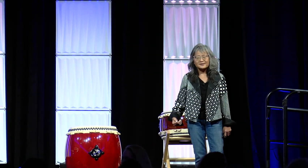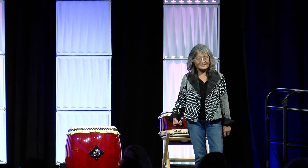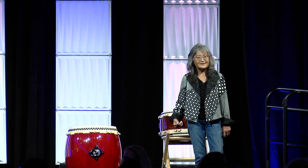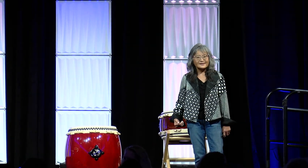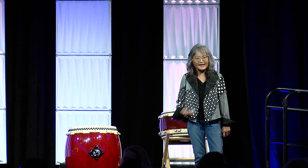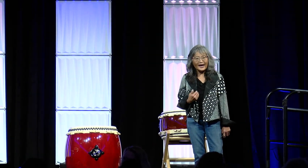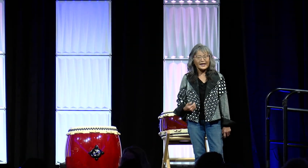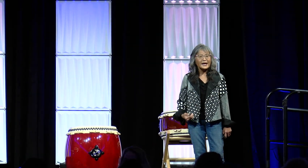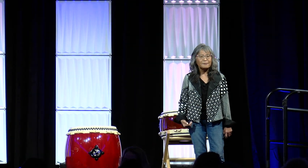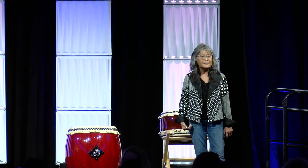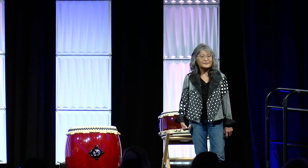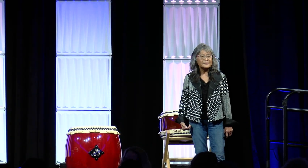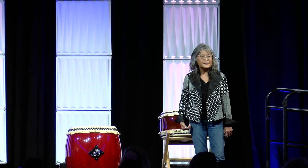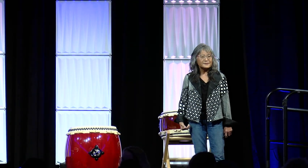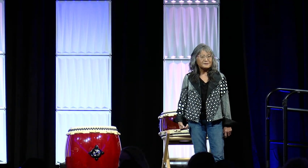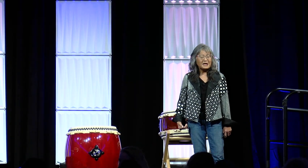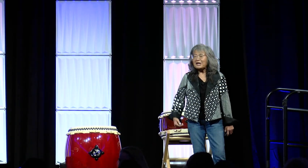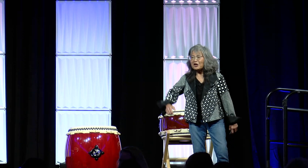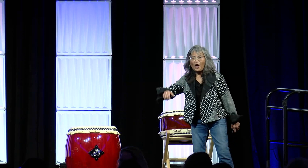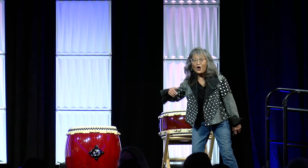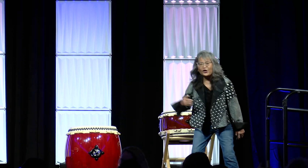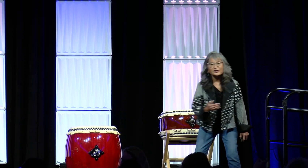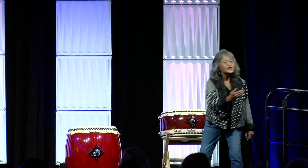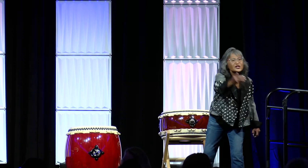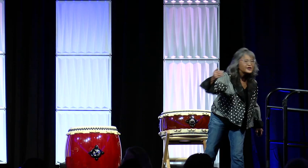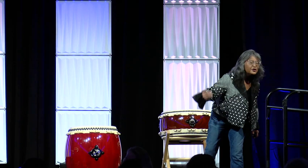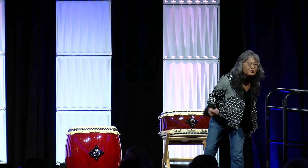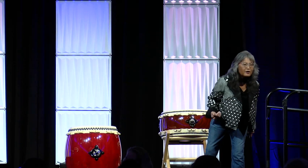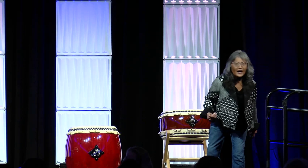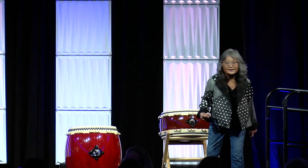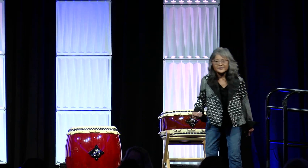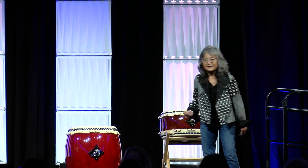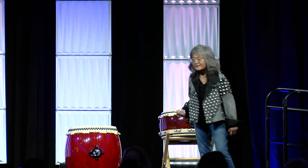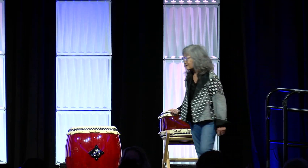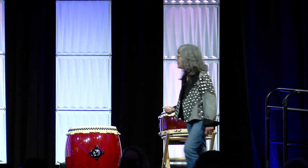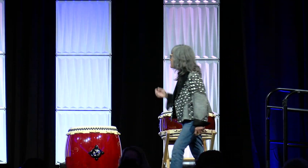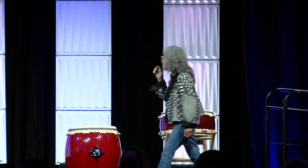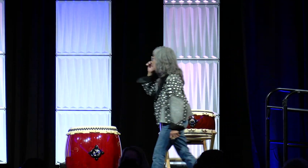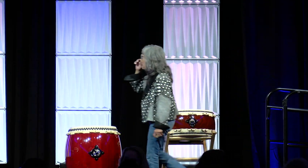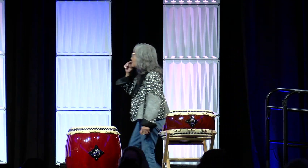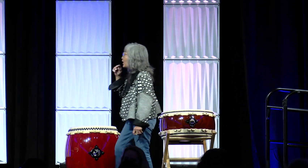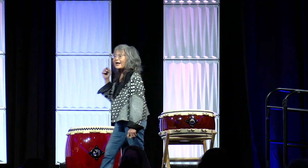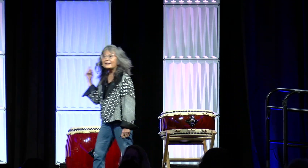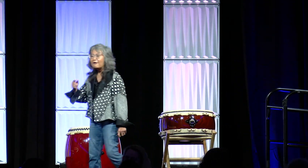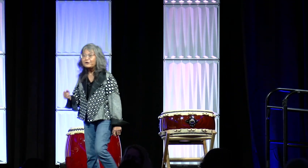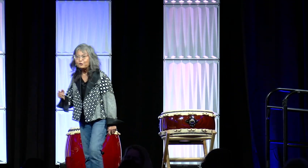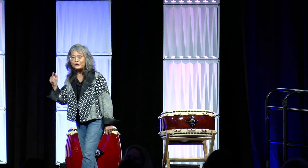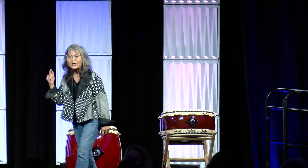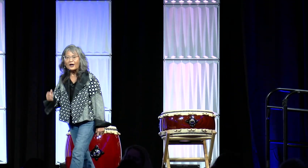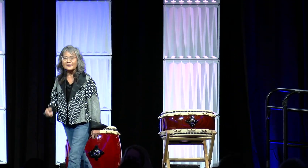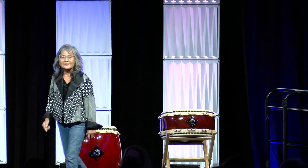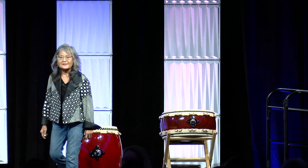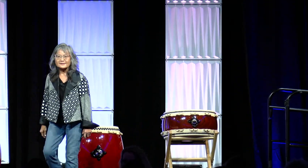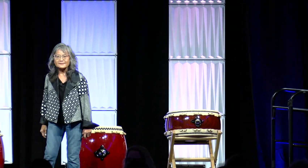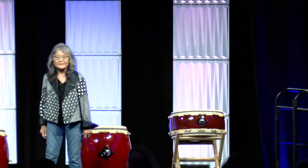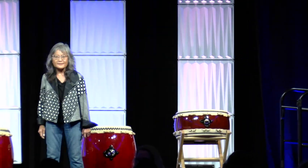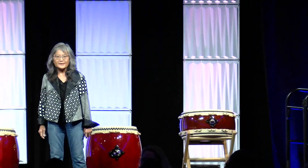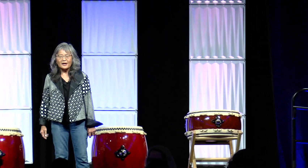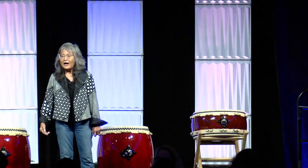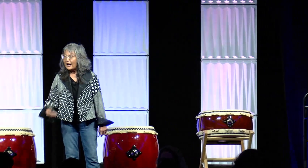crap that I am, and all the shit that you've got. I love you